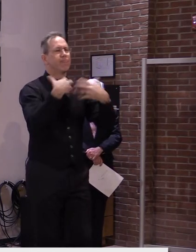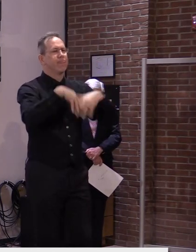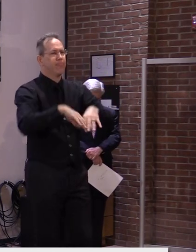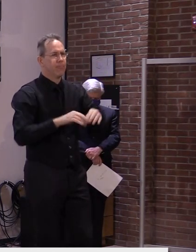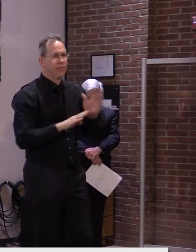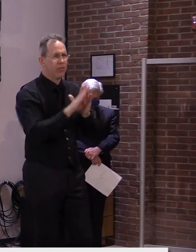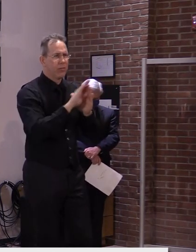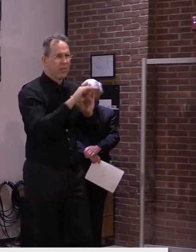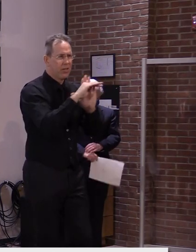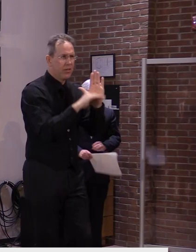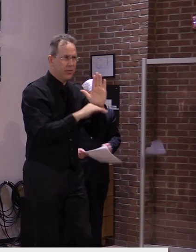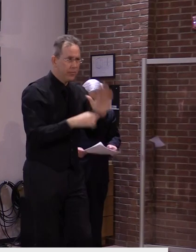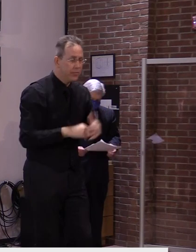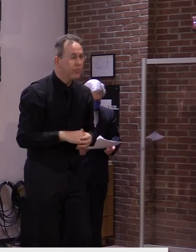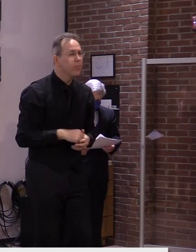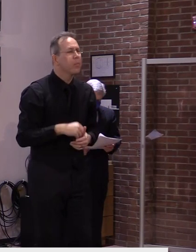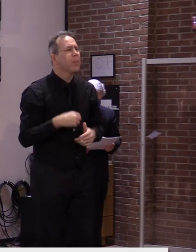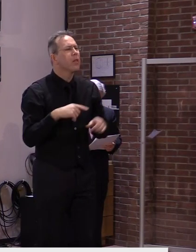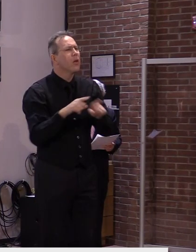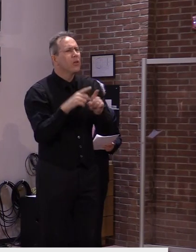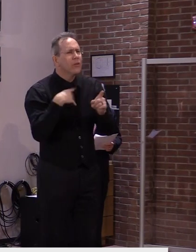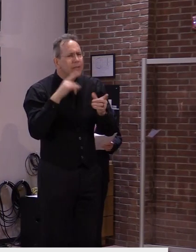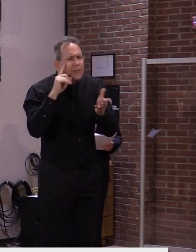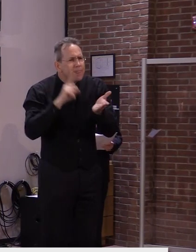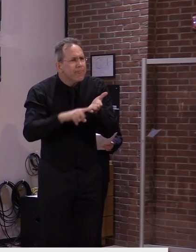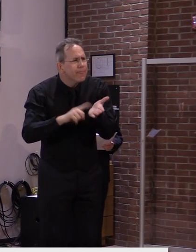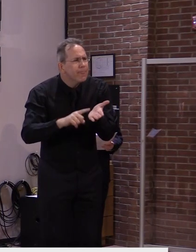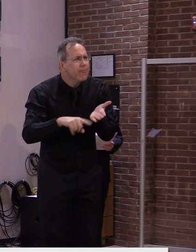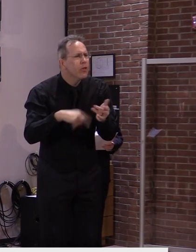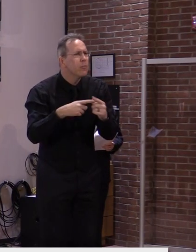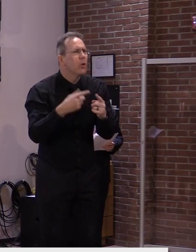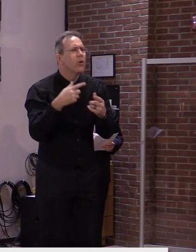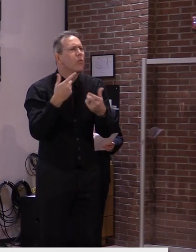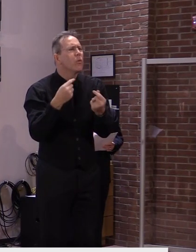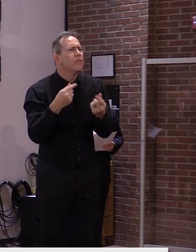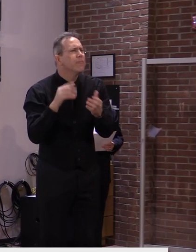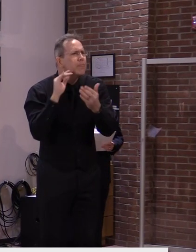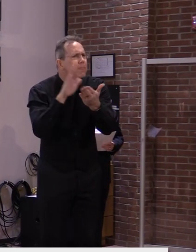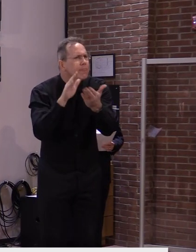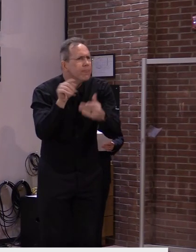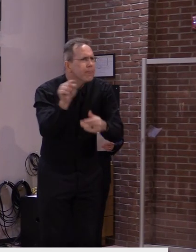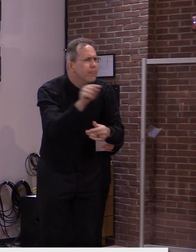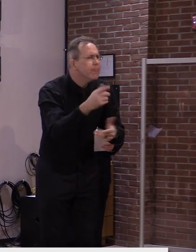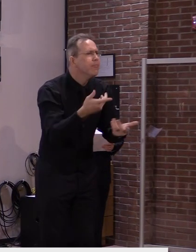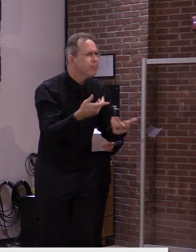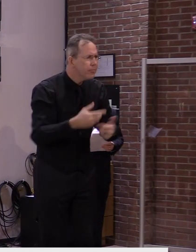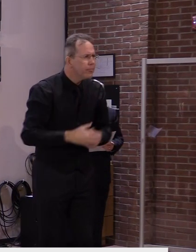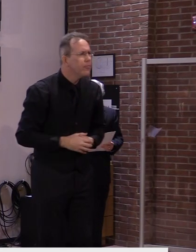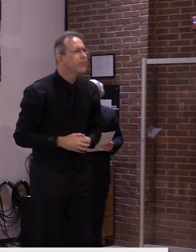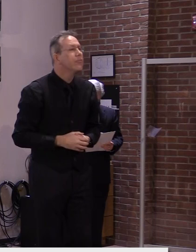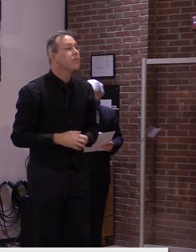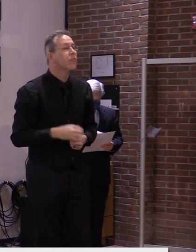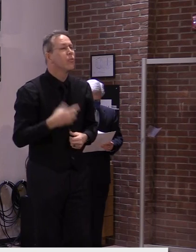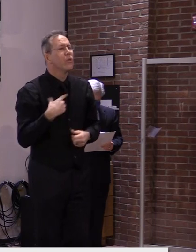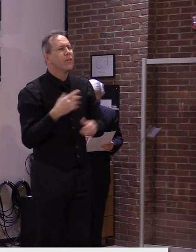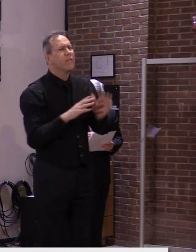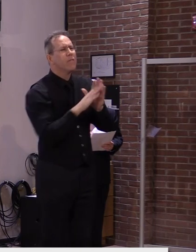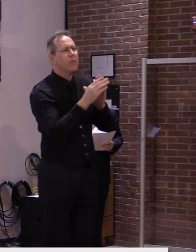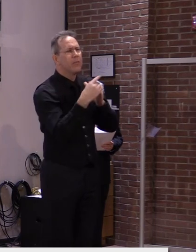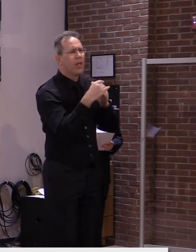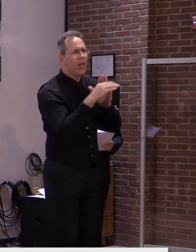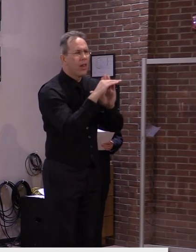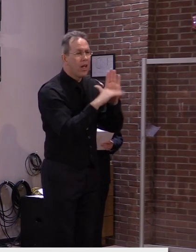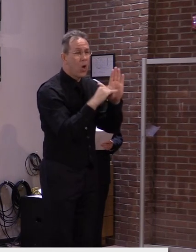based on the evolving work of NSHS. So it's going to be useful to have standalone music guidance to incorporate recommendations that might be coming down